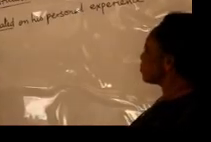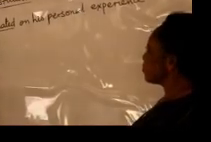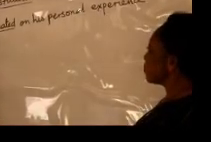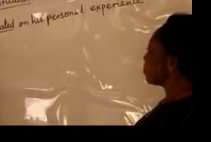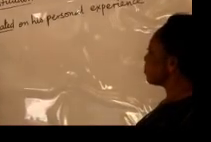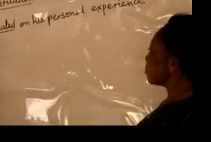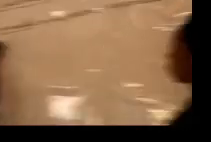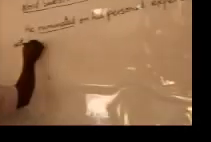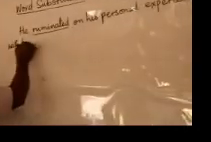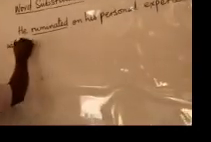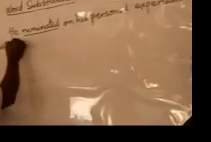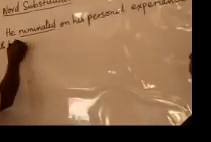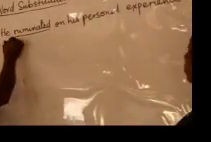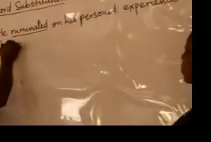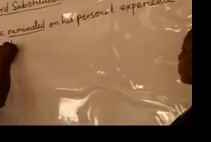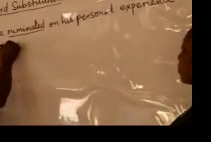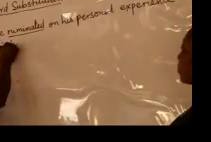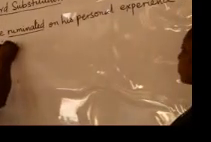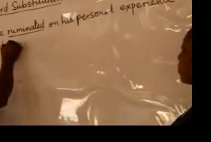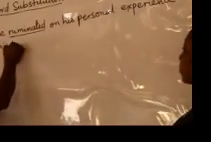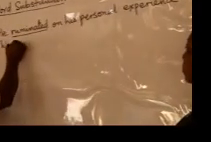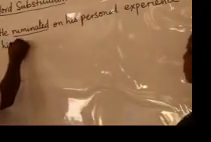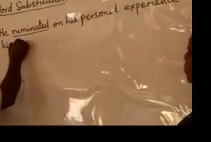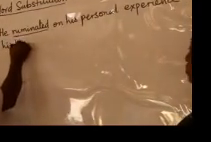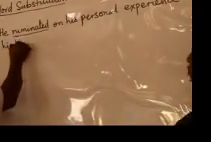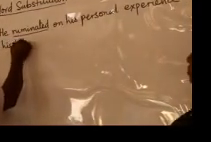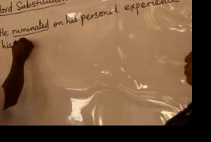his boss,